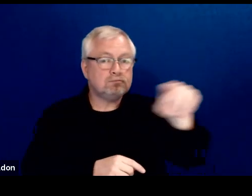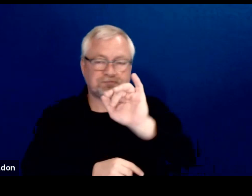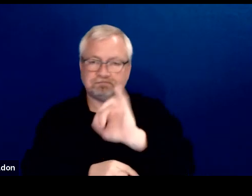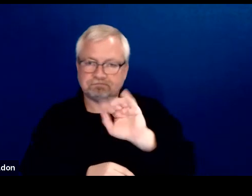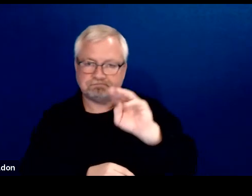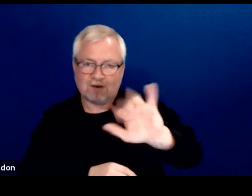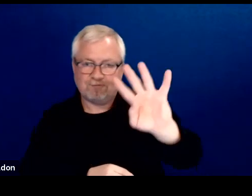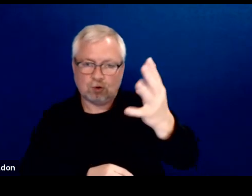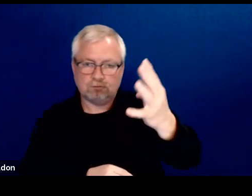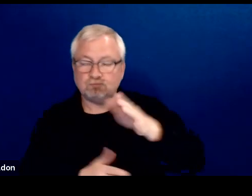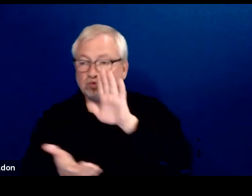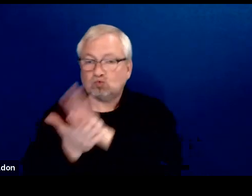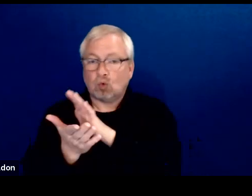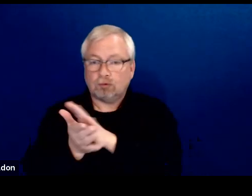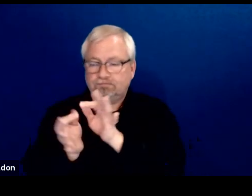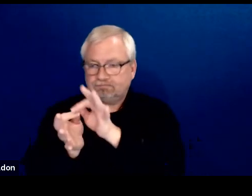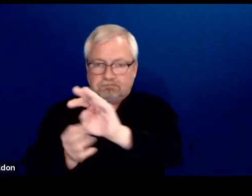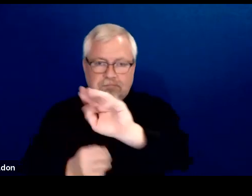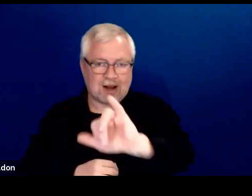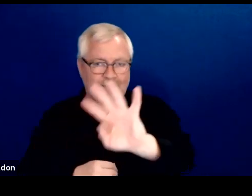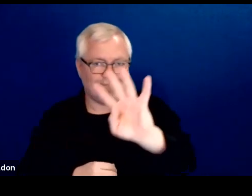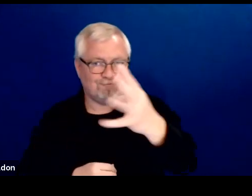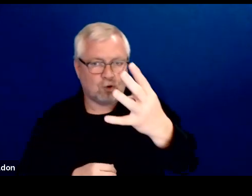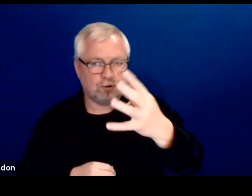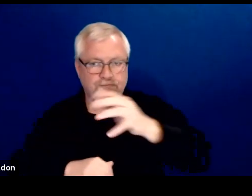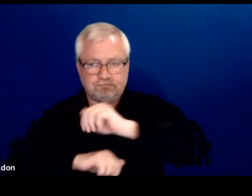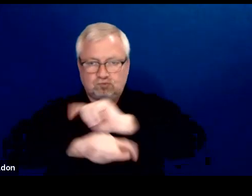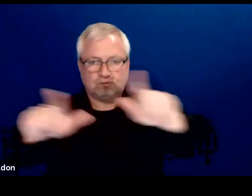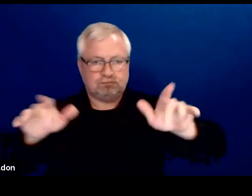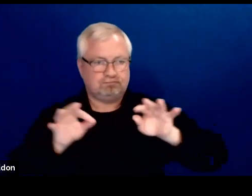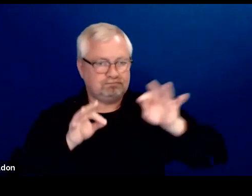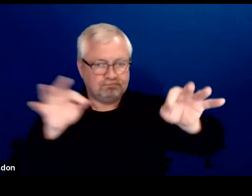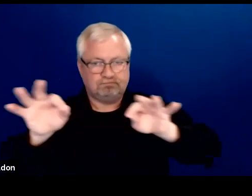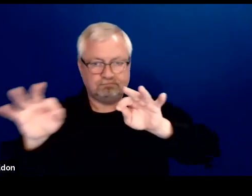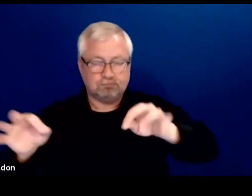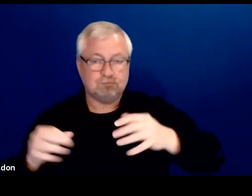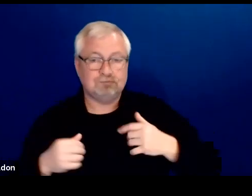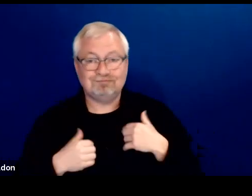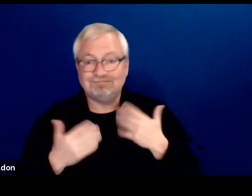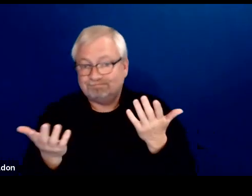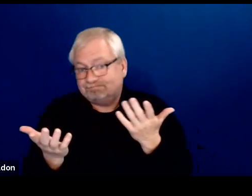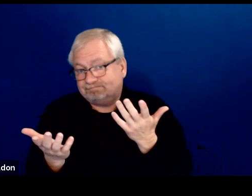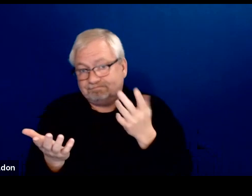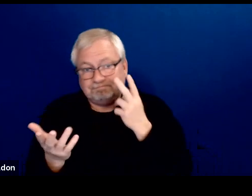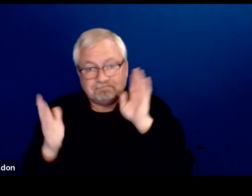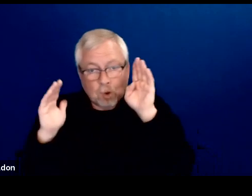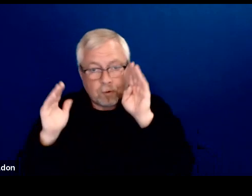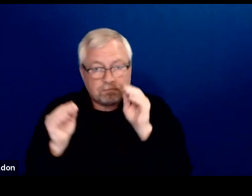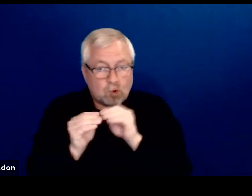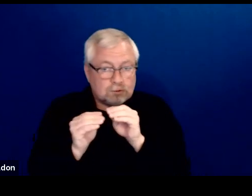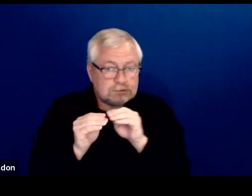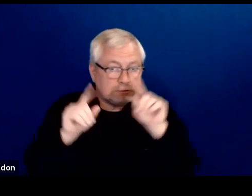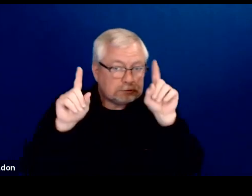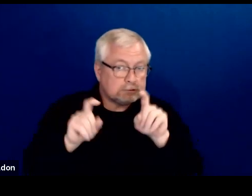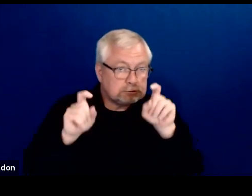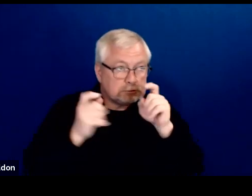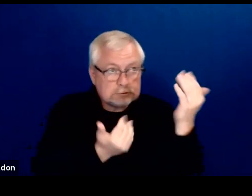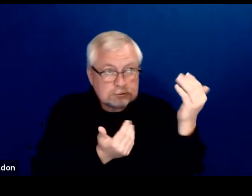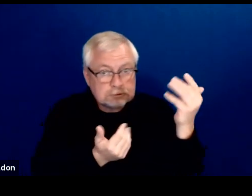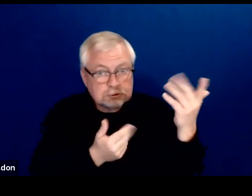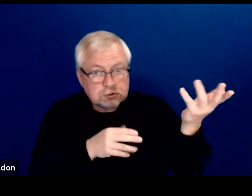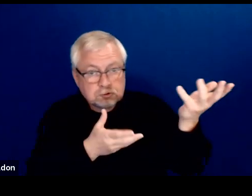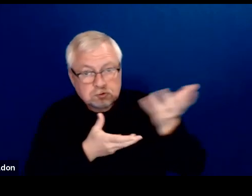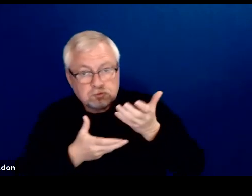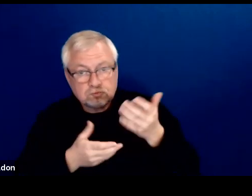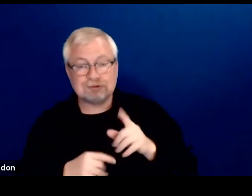and an expectation as more capacity to test comes online and more ability to social distance at workplaces that can start up again.